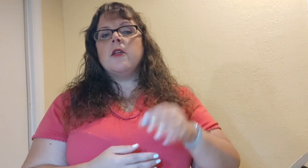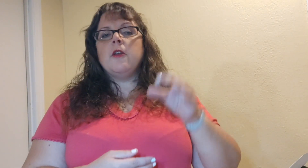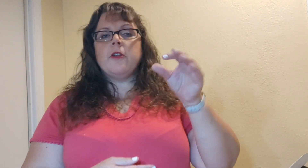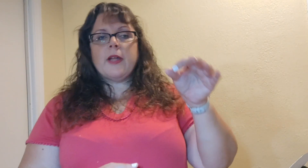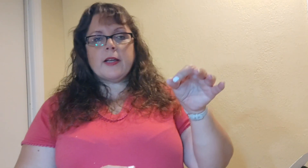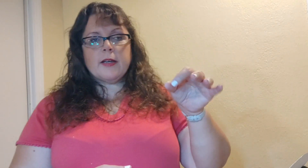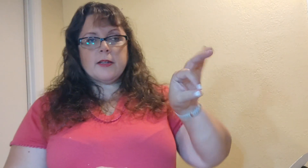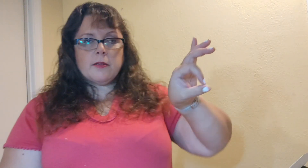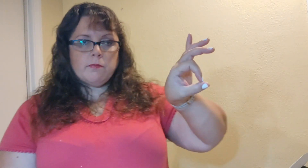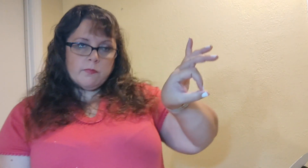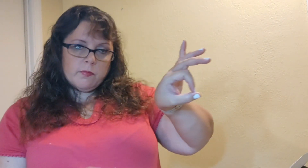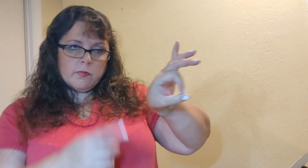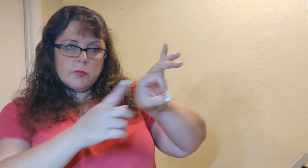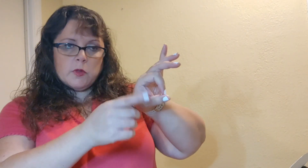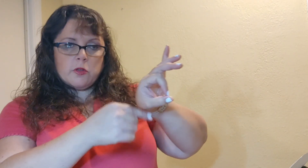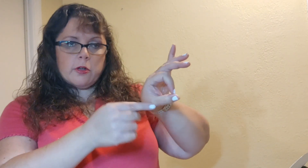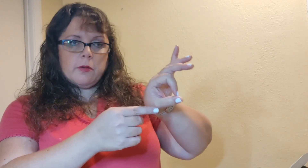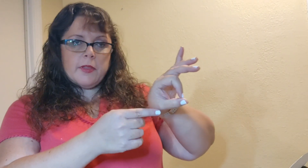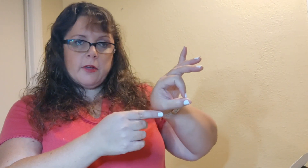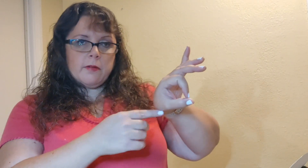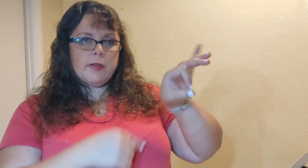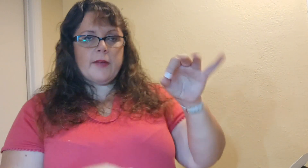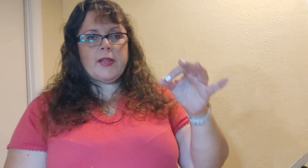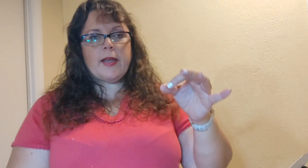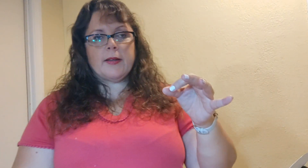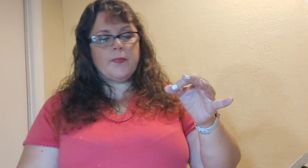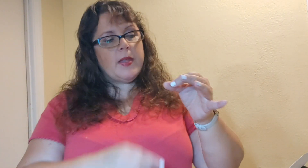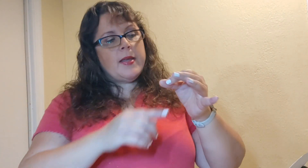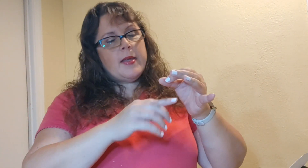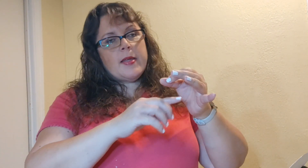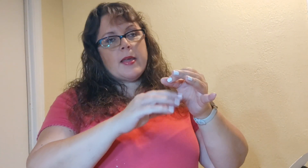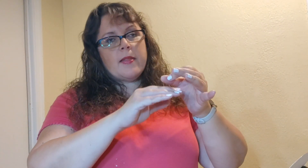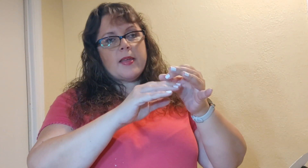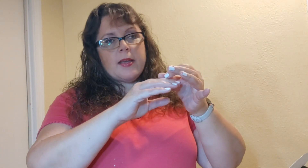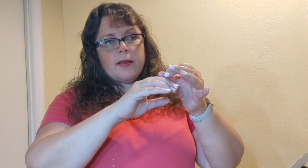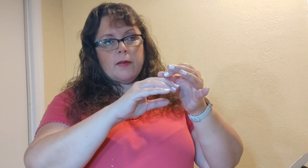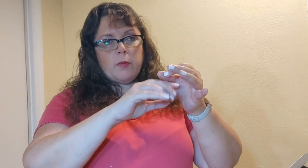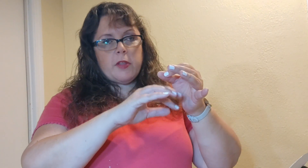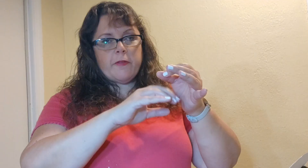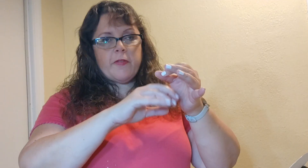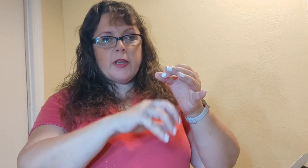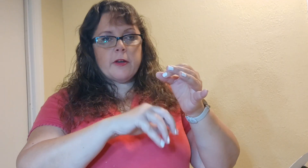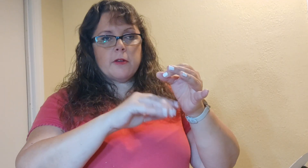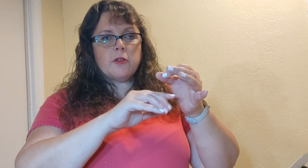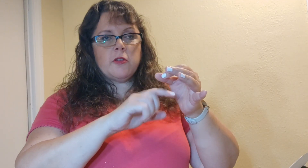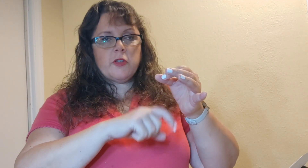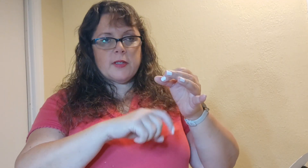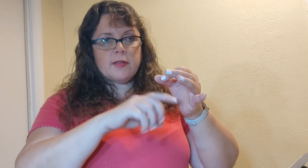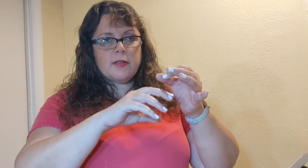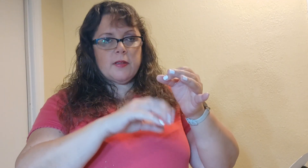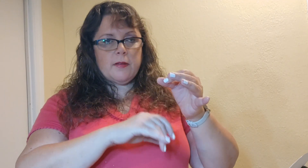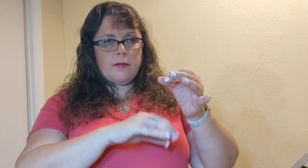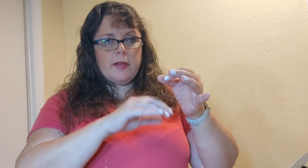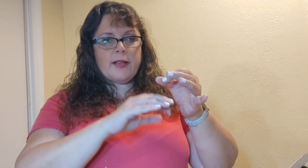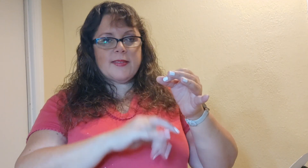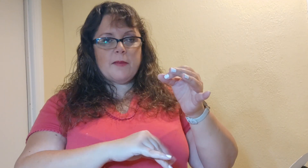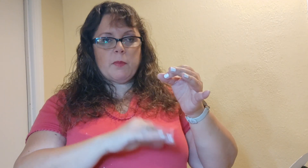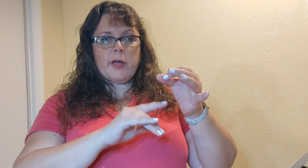you do like a circle with your left hand, and then with your fingers, just like something